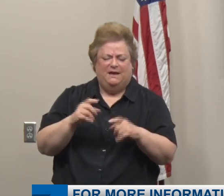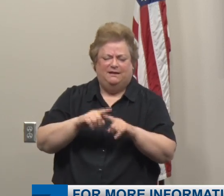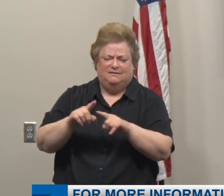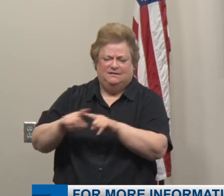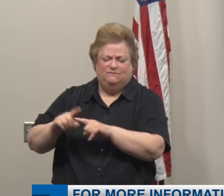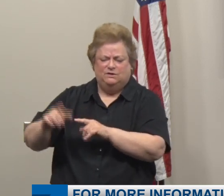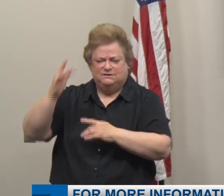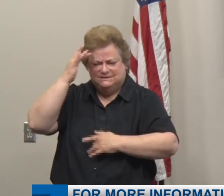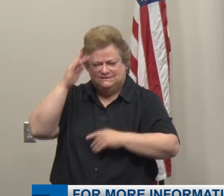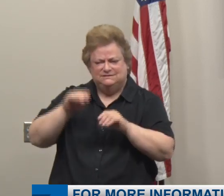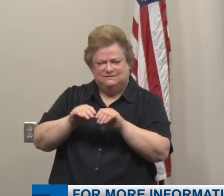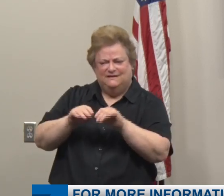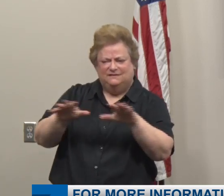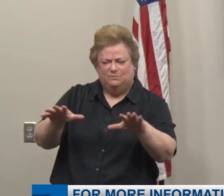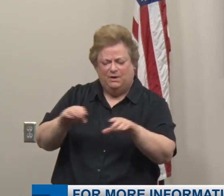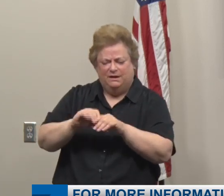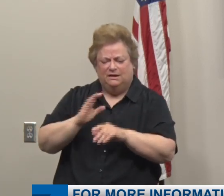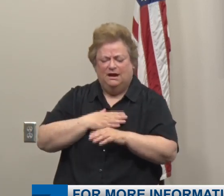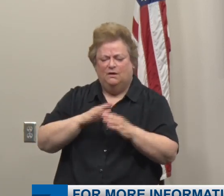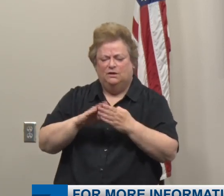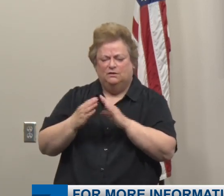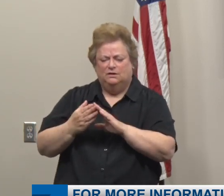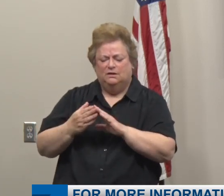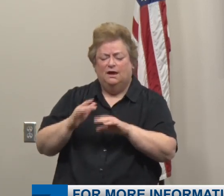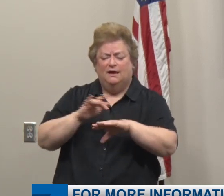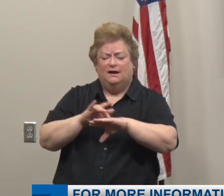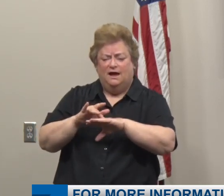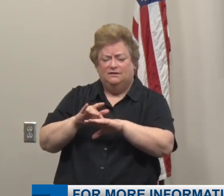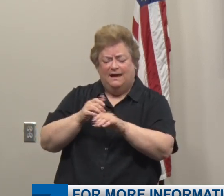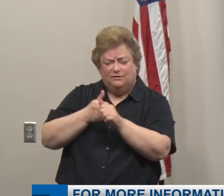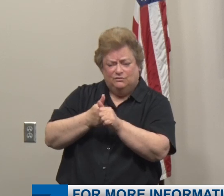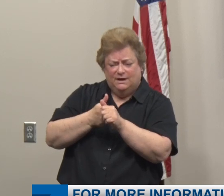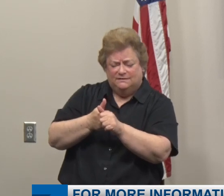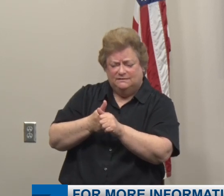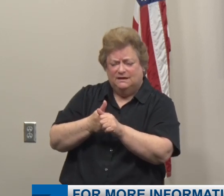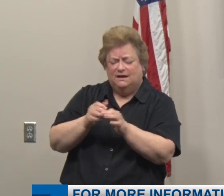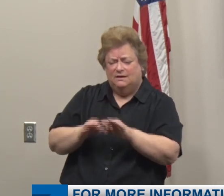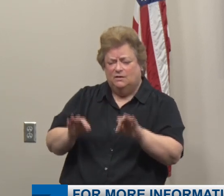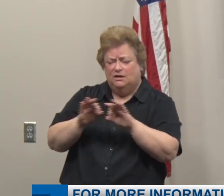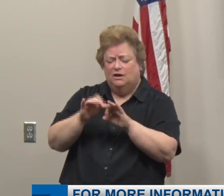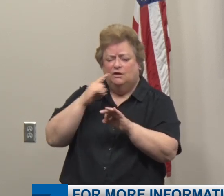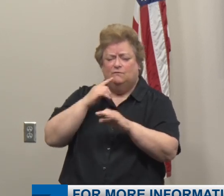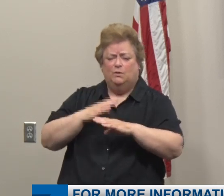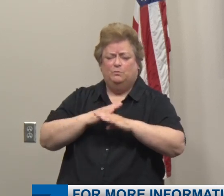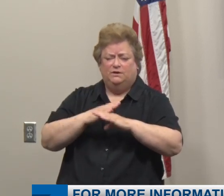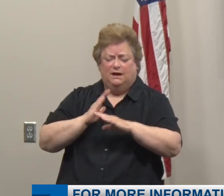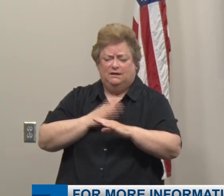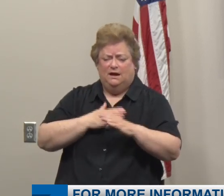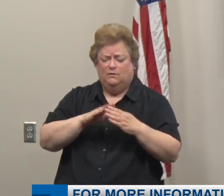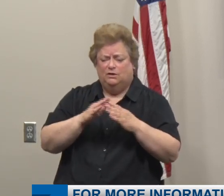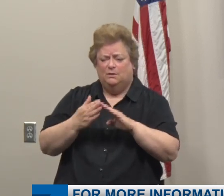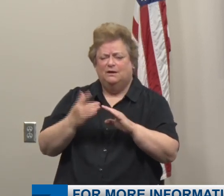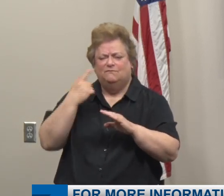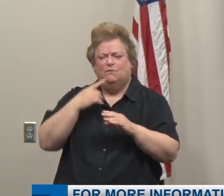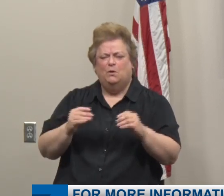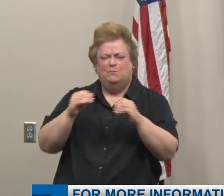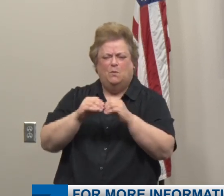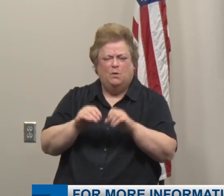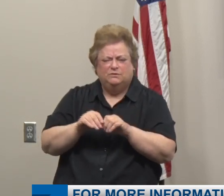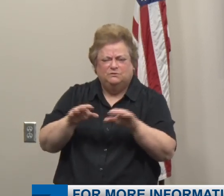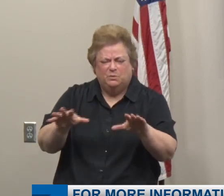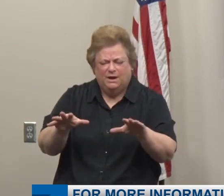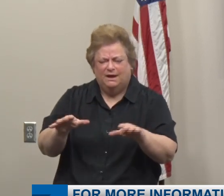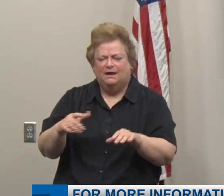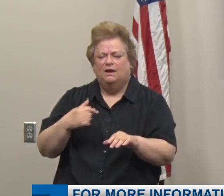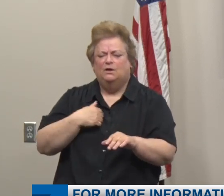in our community contact tracing is critical to protect our community from further spread and we believe that this